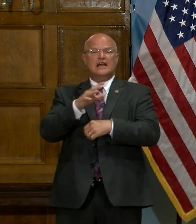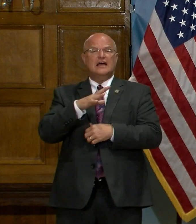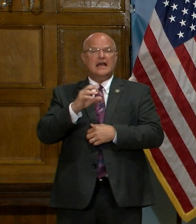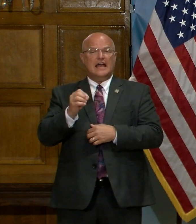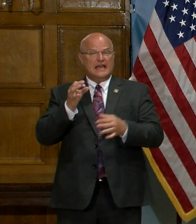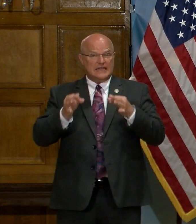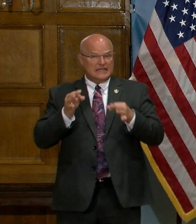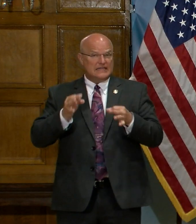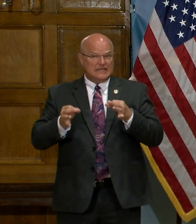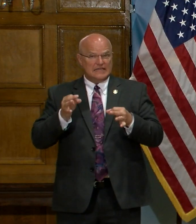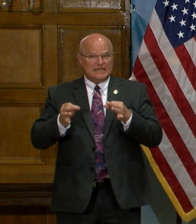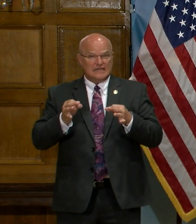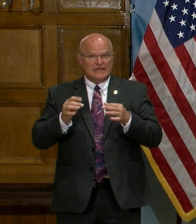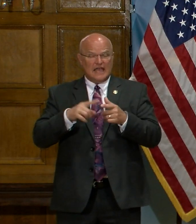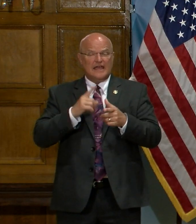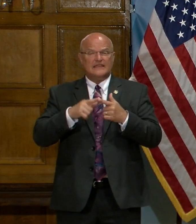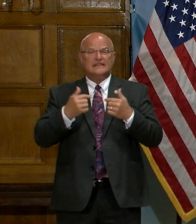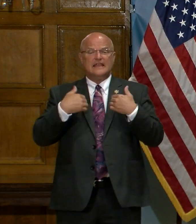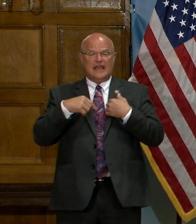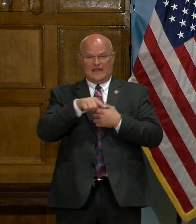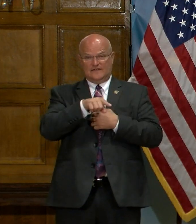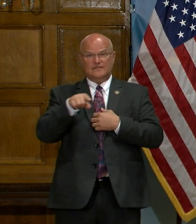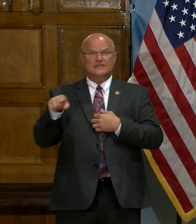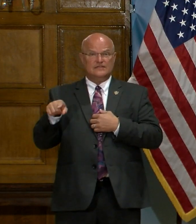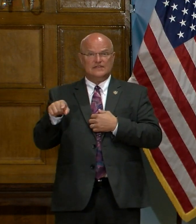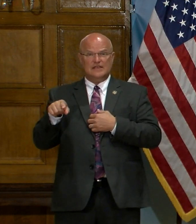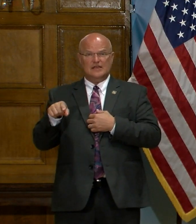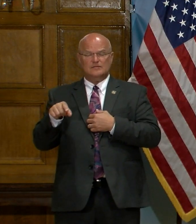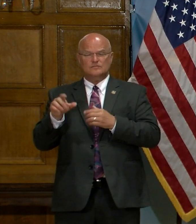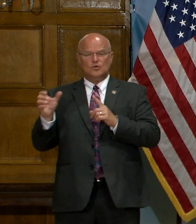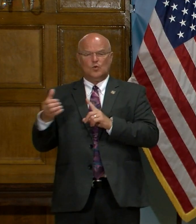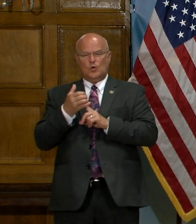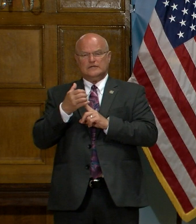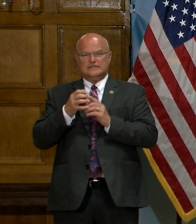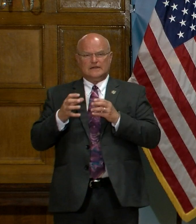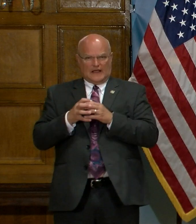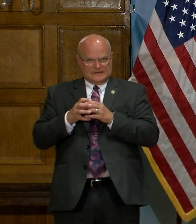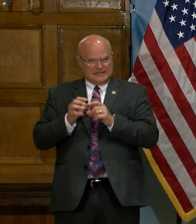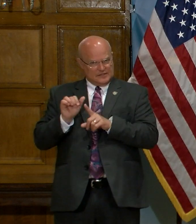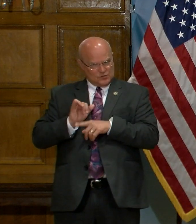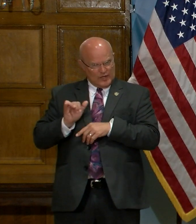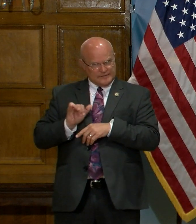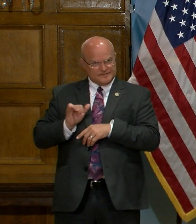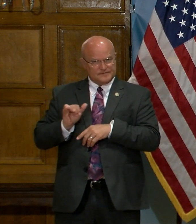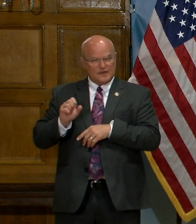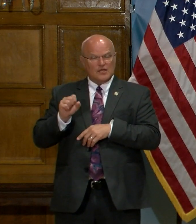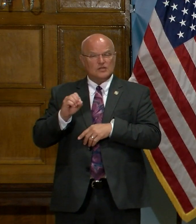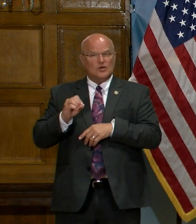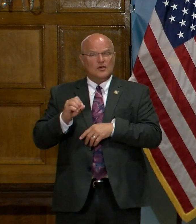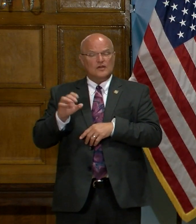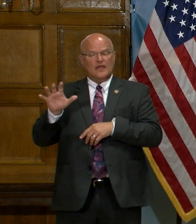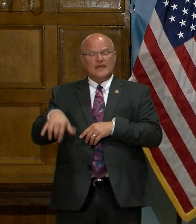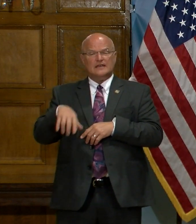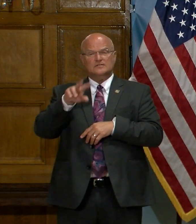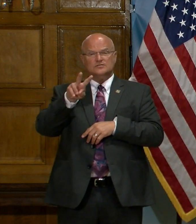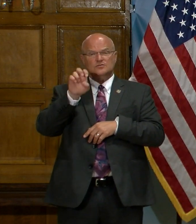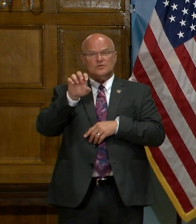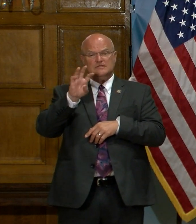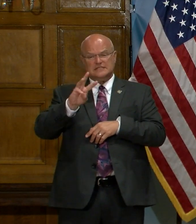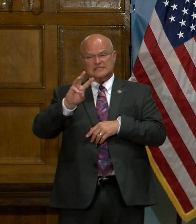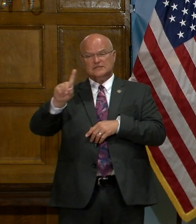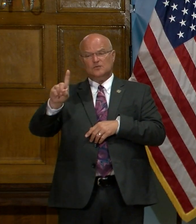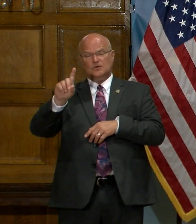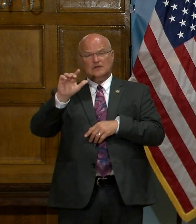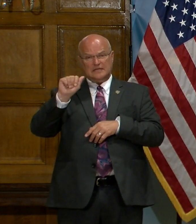and and then to have them quarantined or isolated as well. And so if you take those